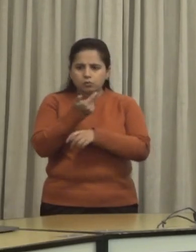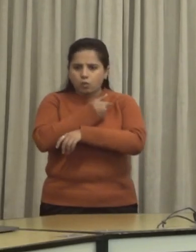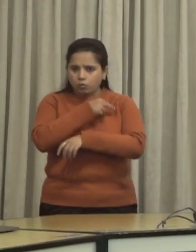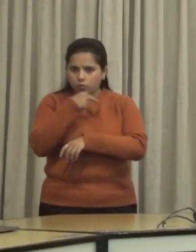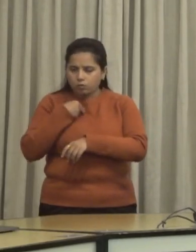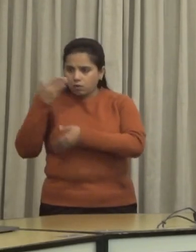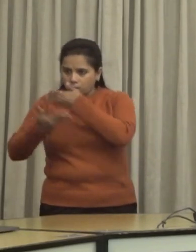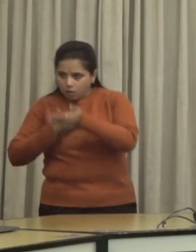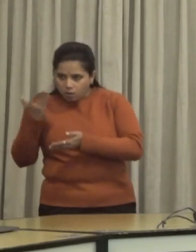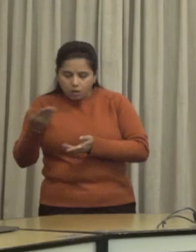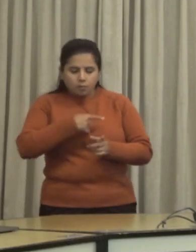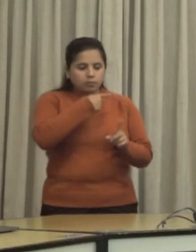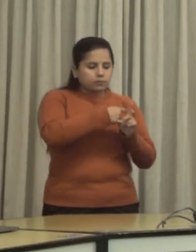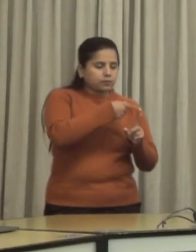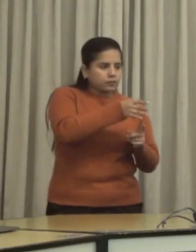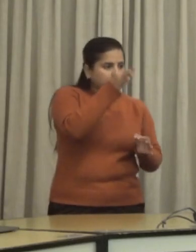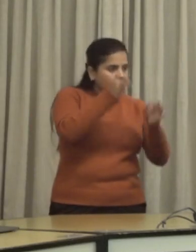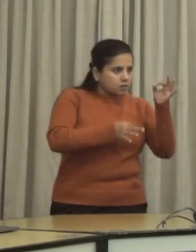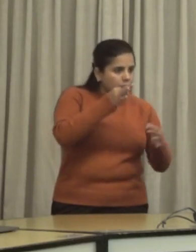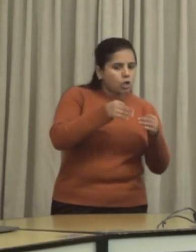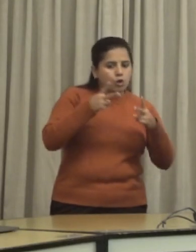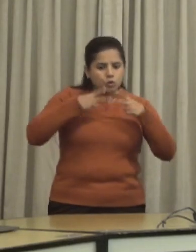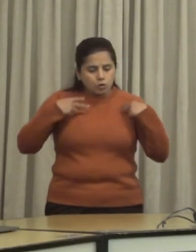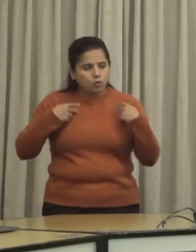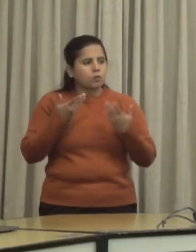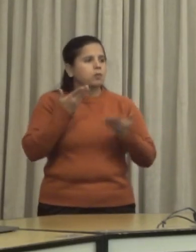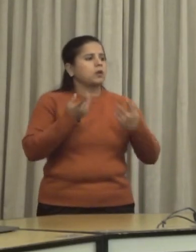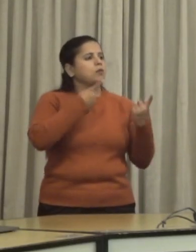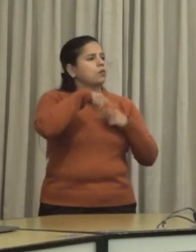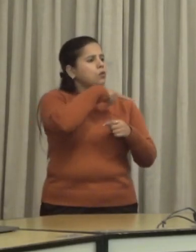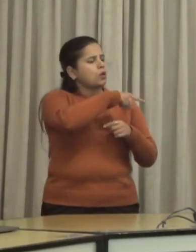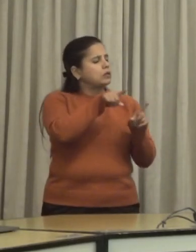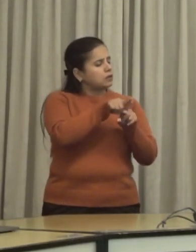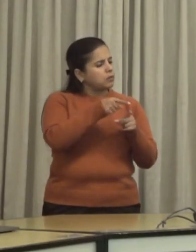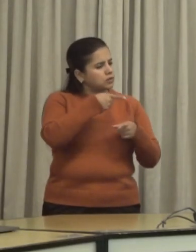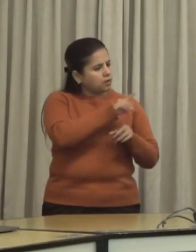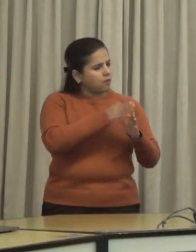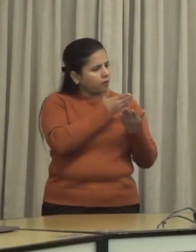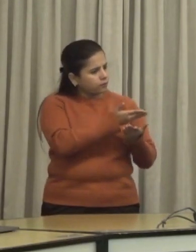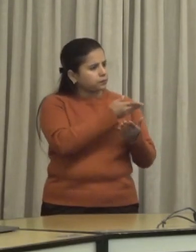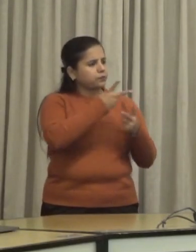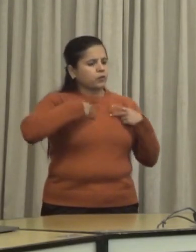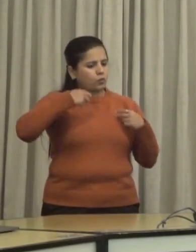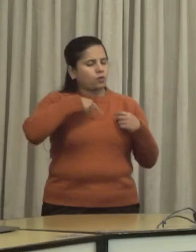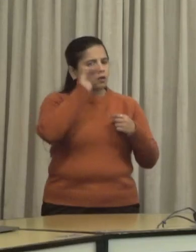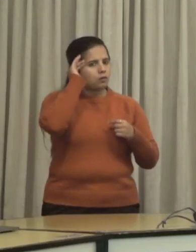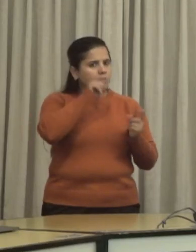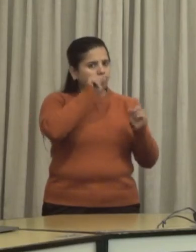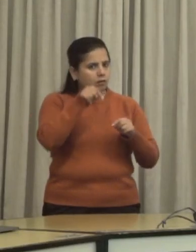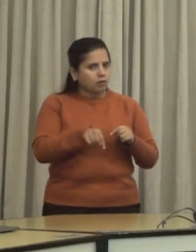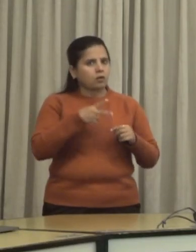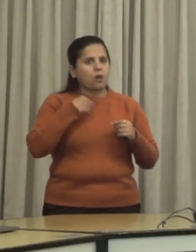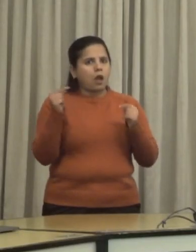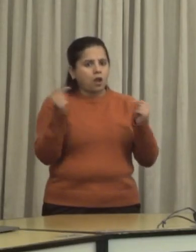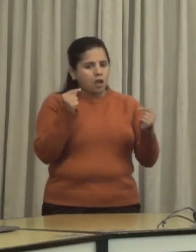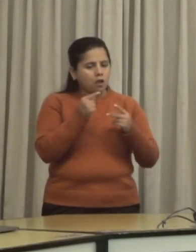as to judges and lawyers. And you were on this, you were in court while this, the case was being